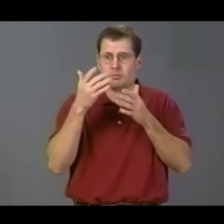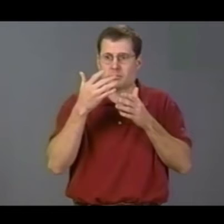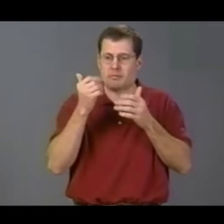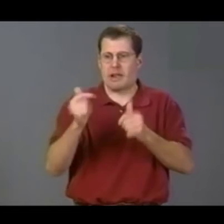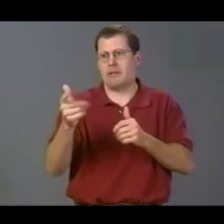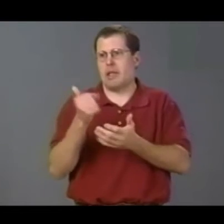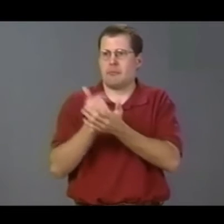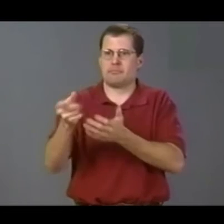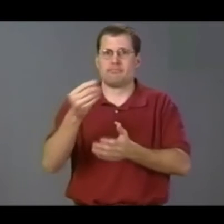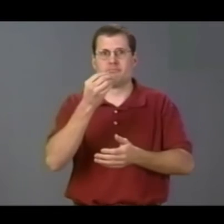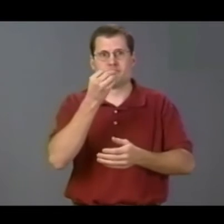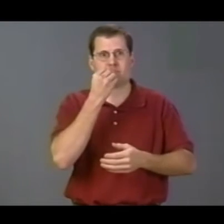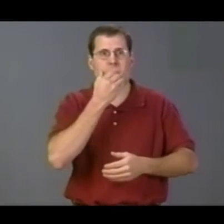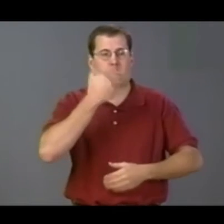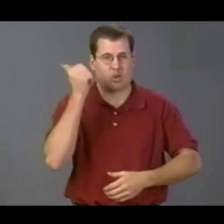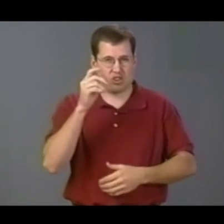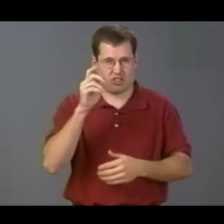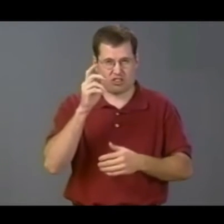And